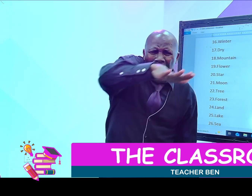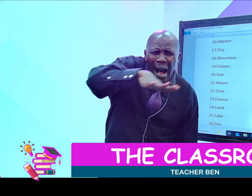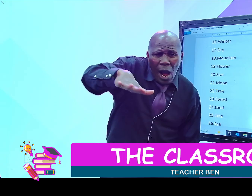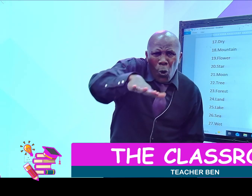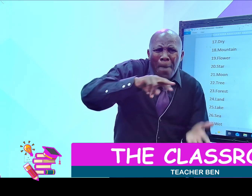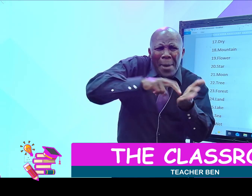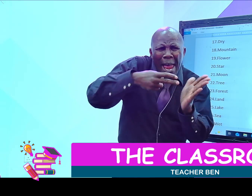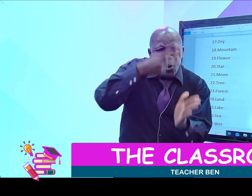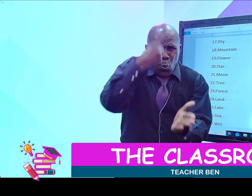lake.